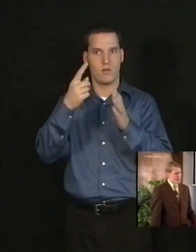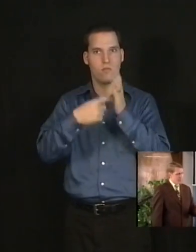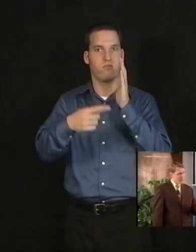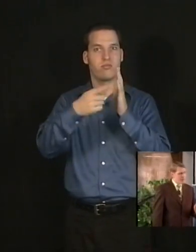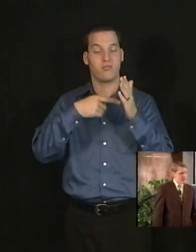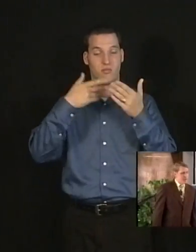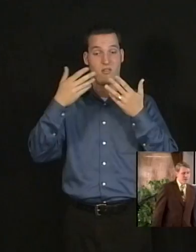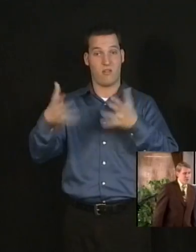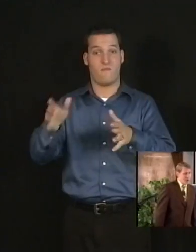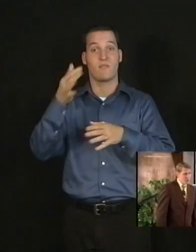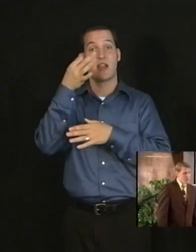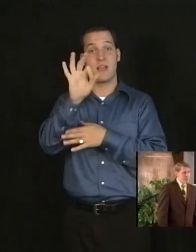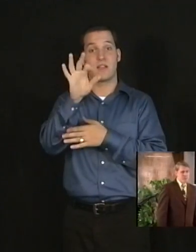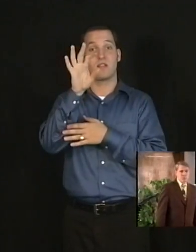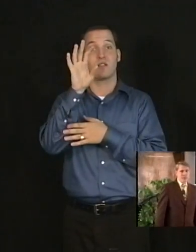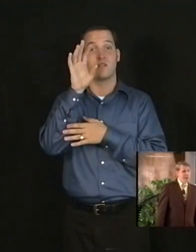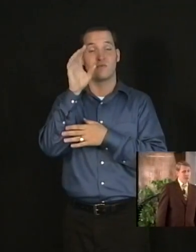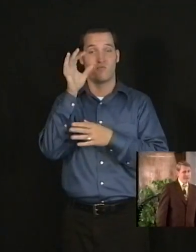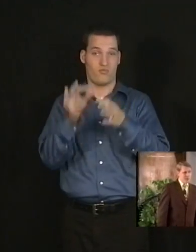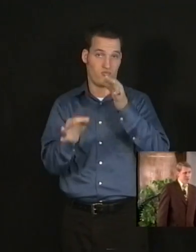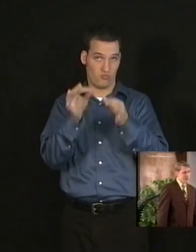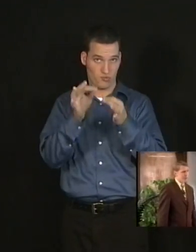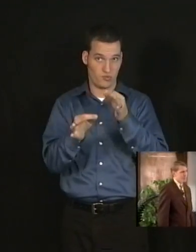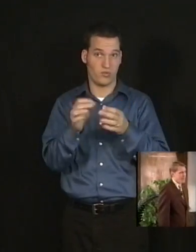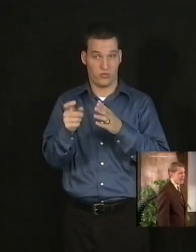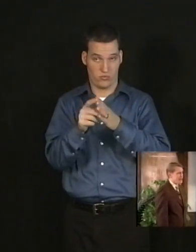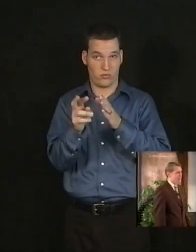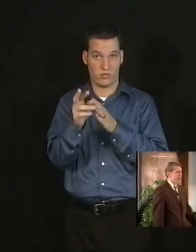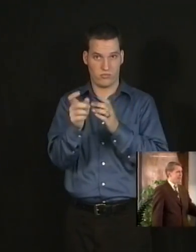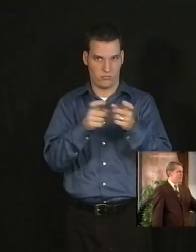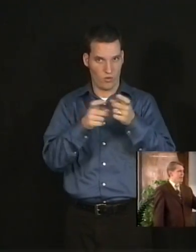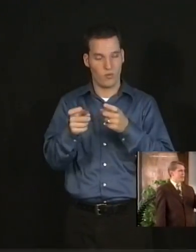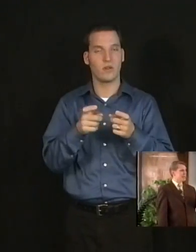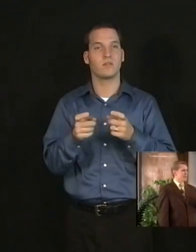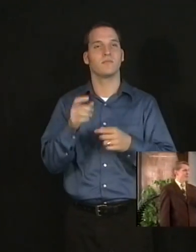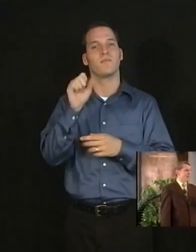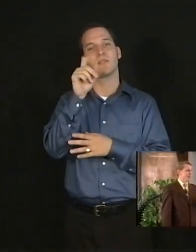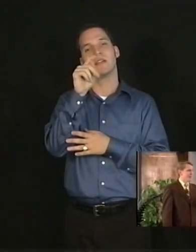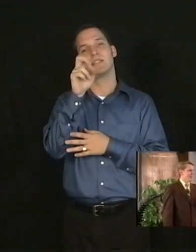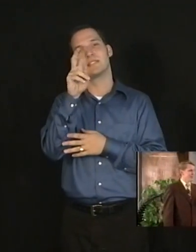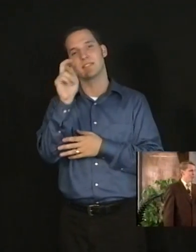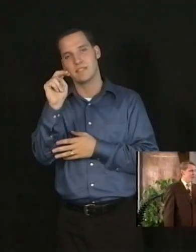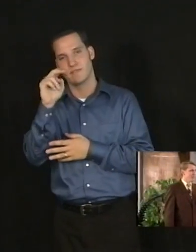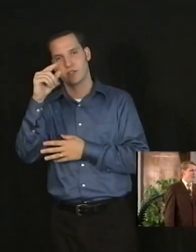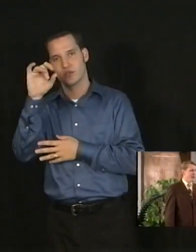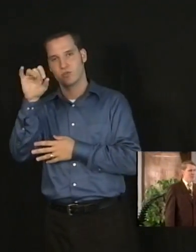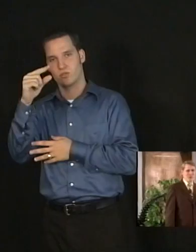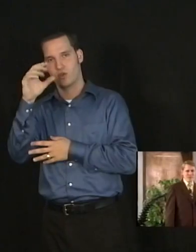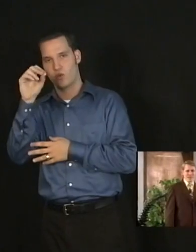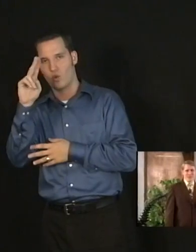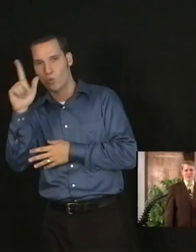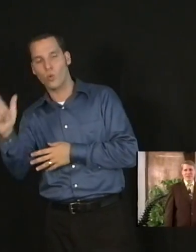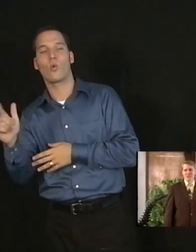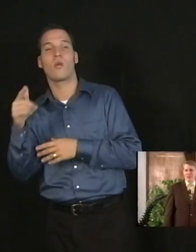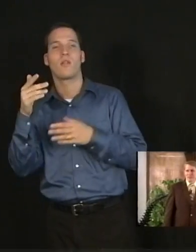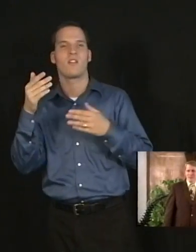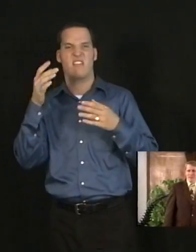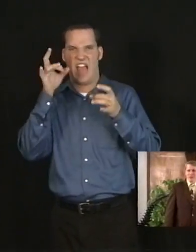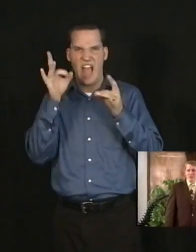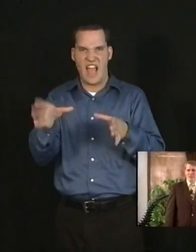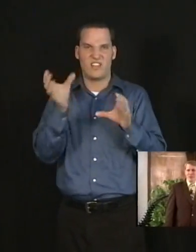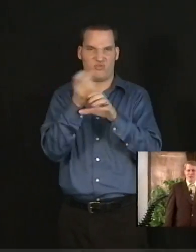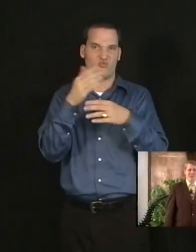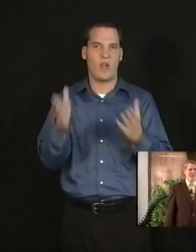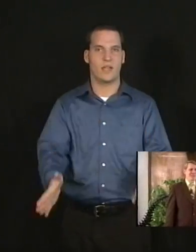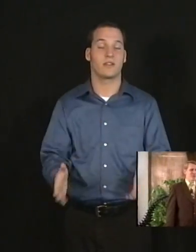Court, Stephen Jay Gould, who hated creationists and had a set of my tapes on his shelf. I went up and visited his office.